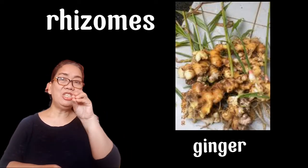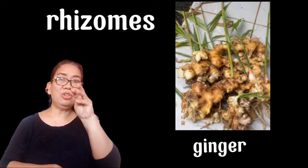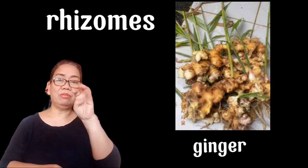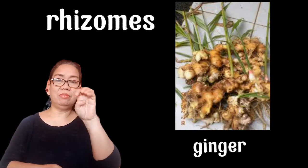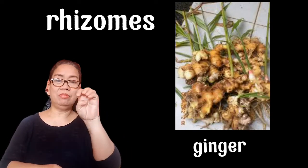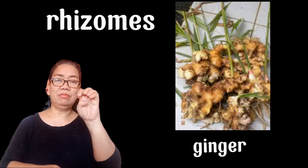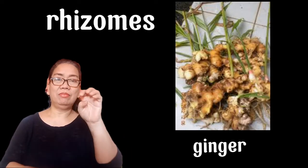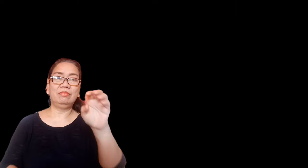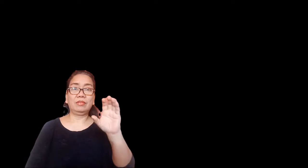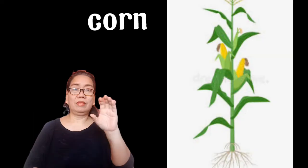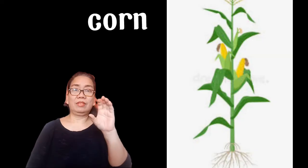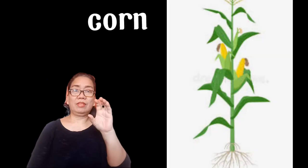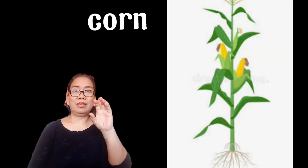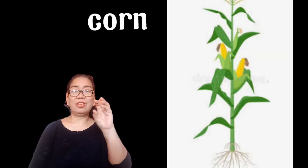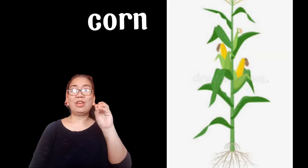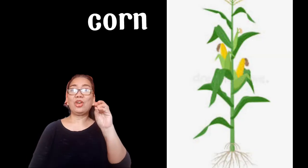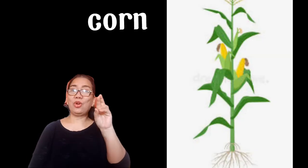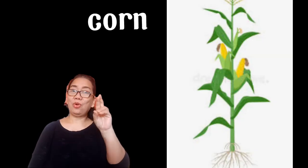rhizome,